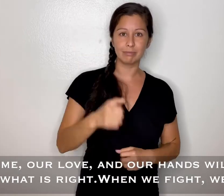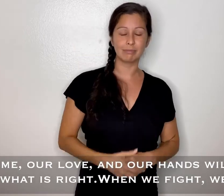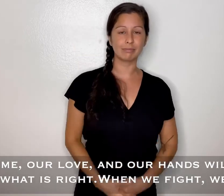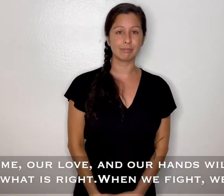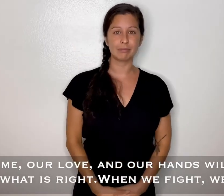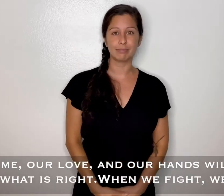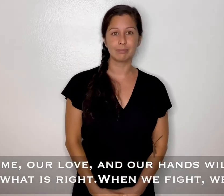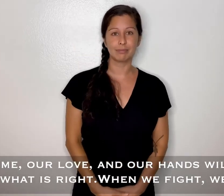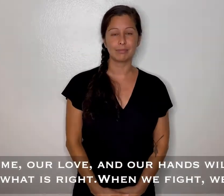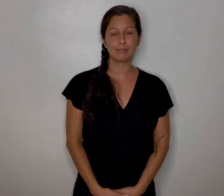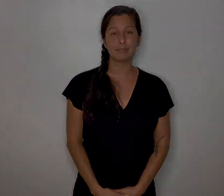we win!